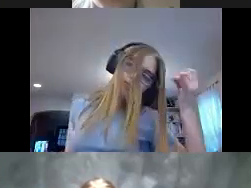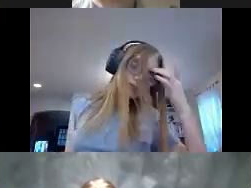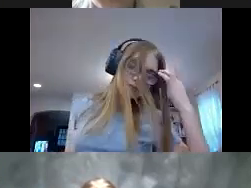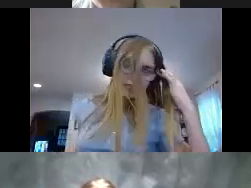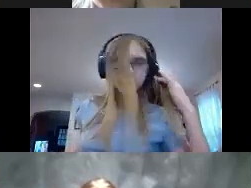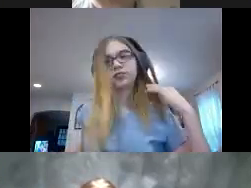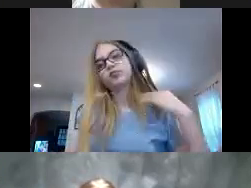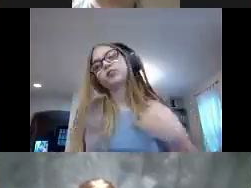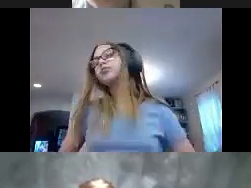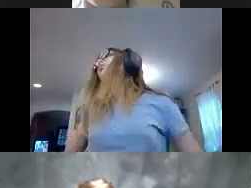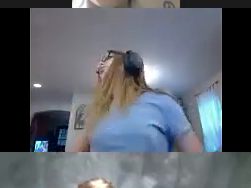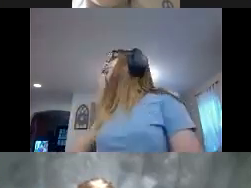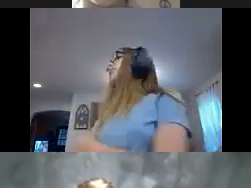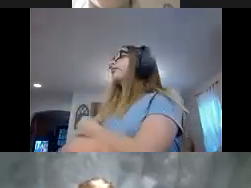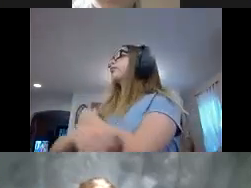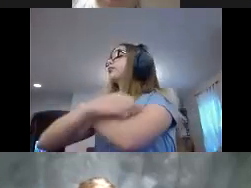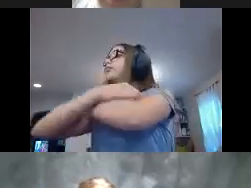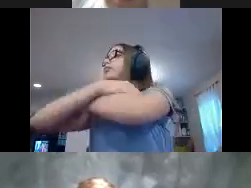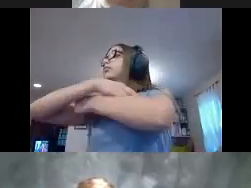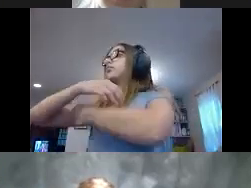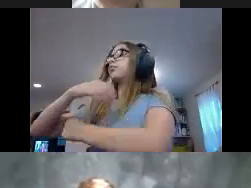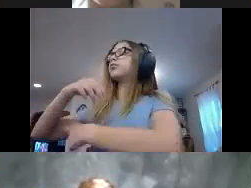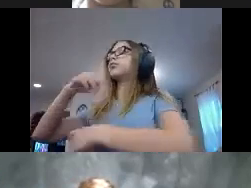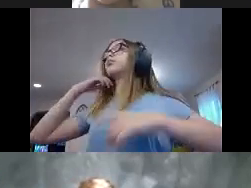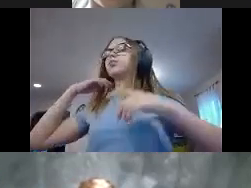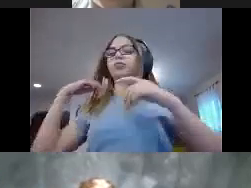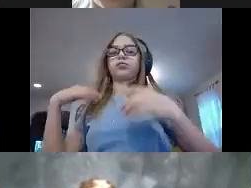anything up there and sign the wrong thing. How